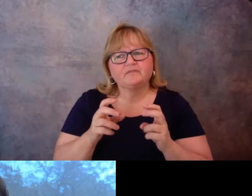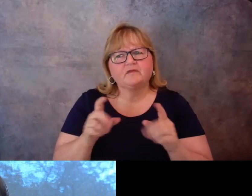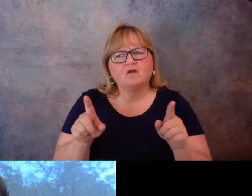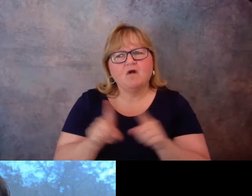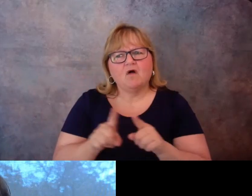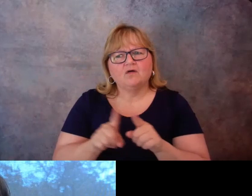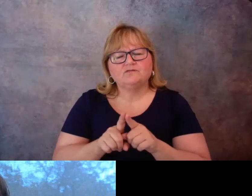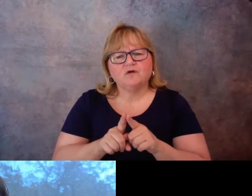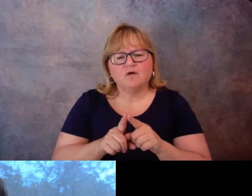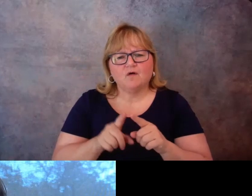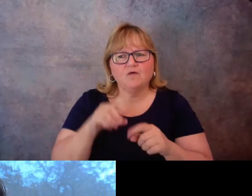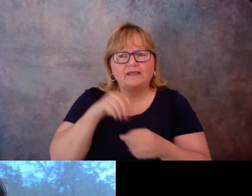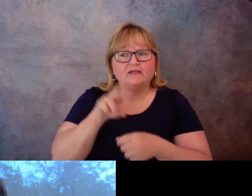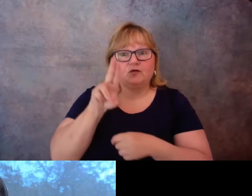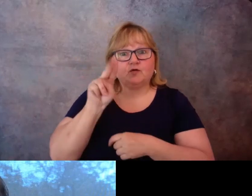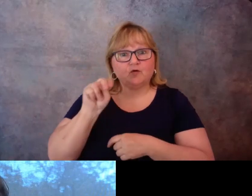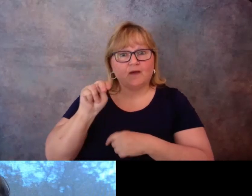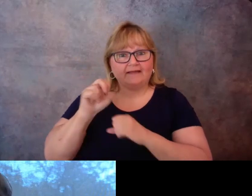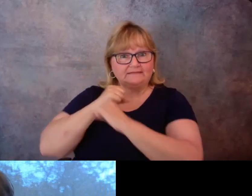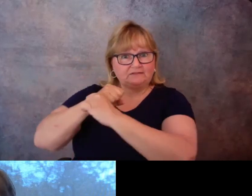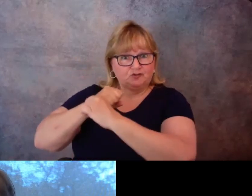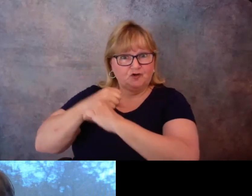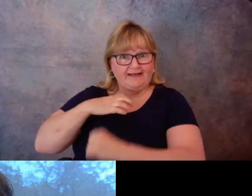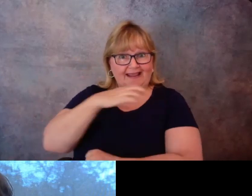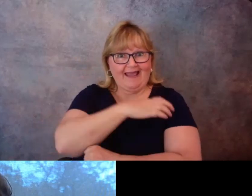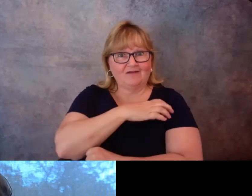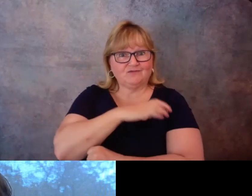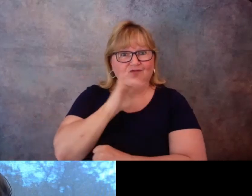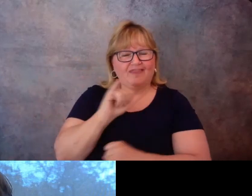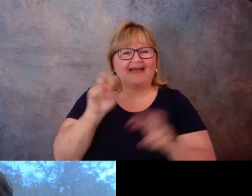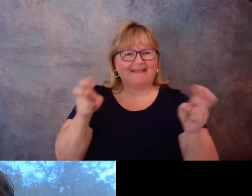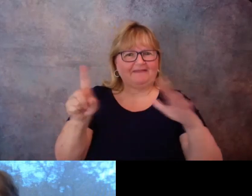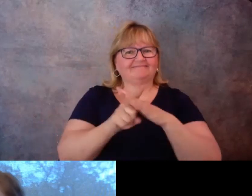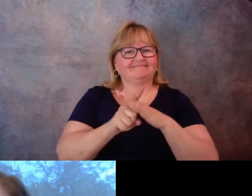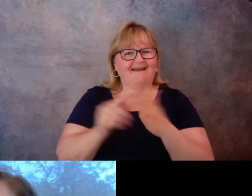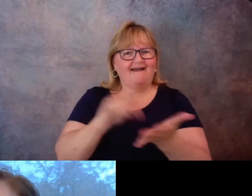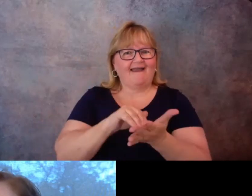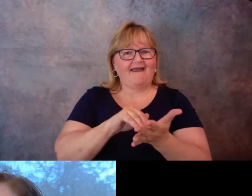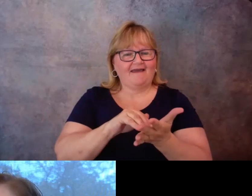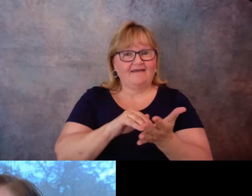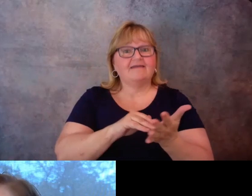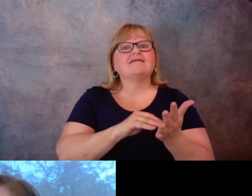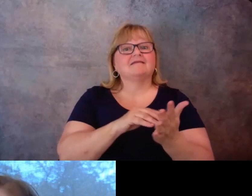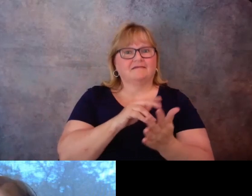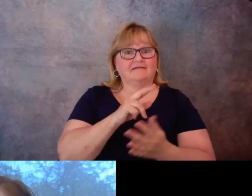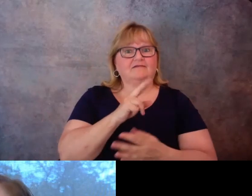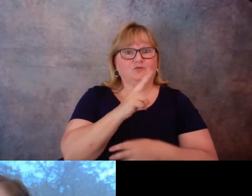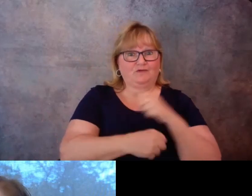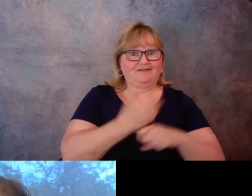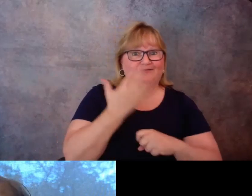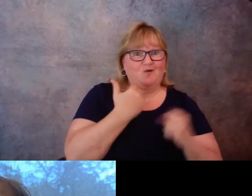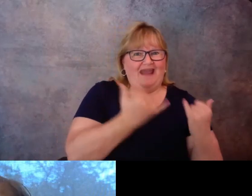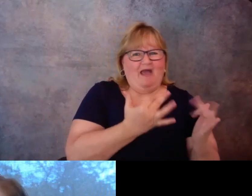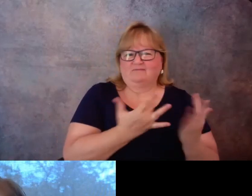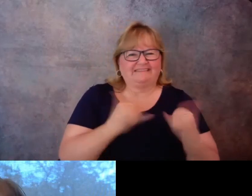in the UN Security Council 2 years ago. So what we're doing is keeping it alive and making sure the conversation continues.